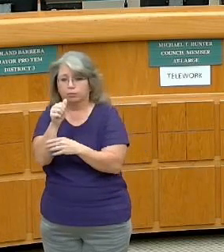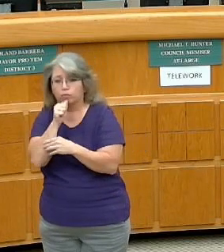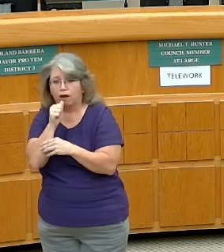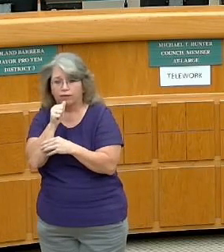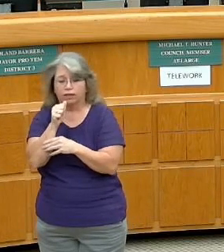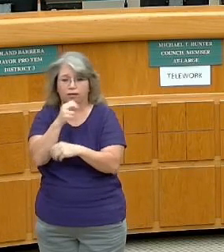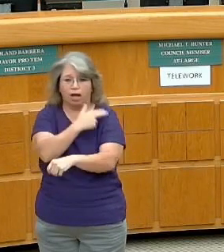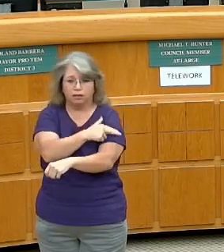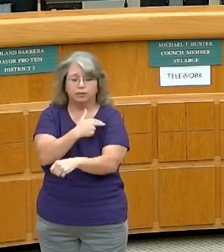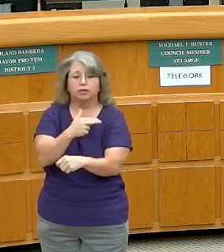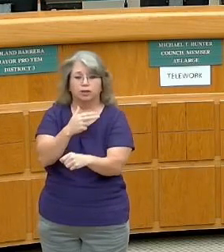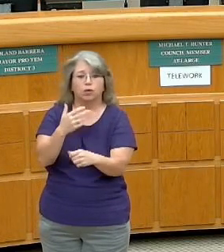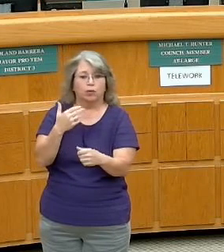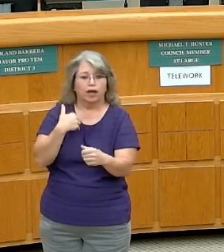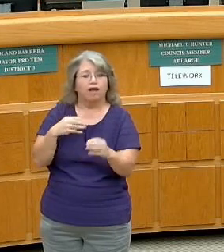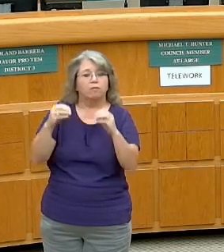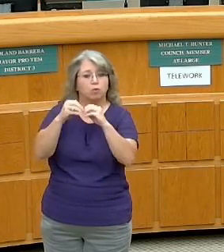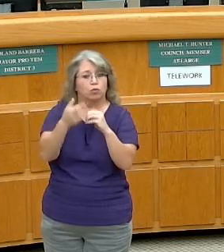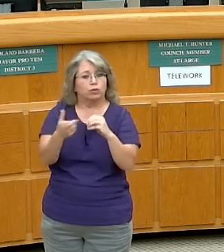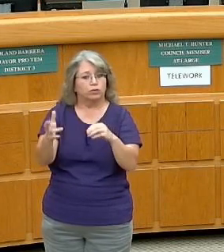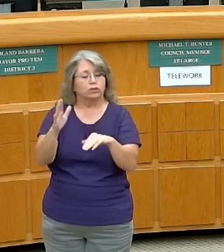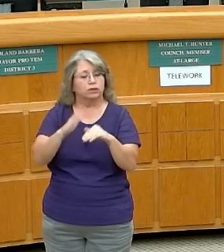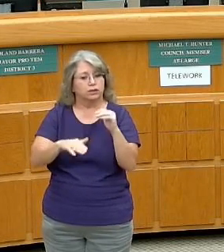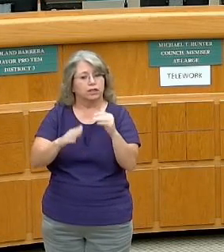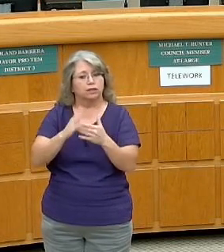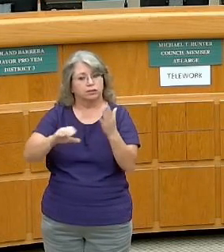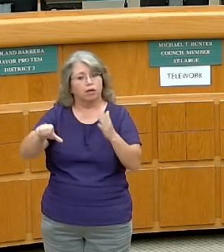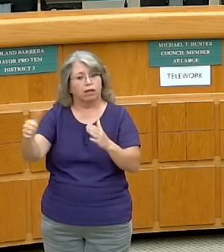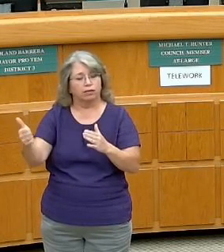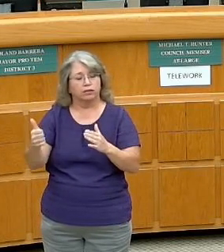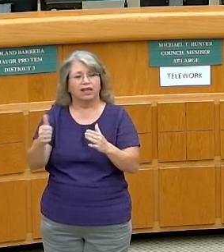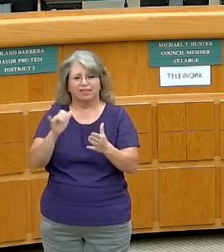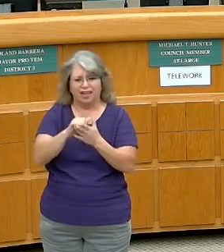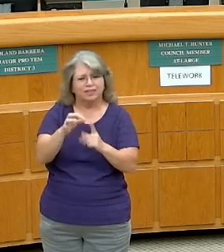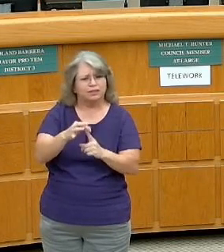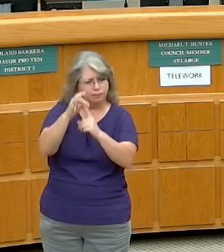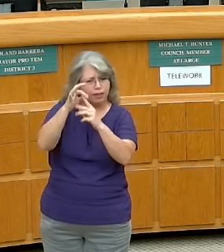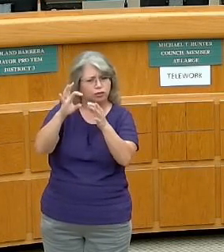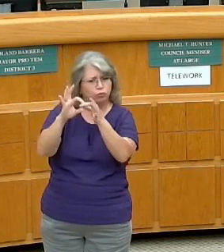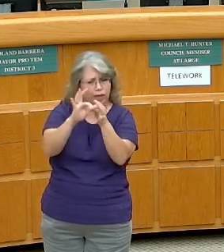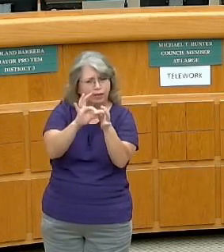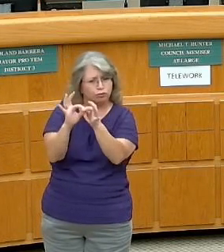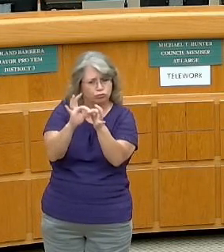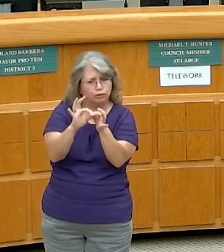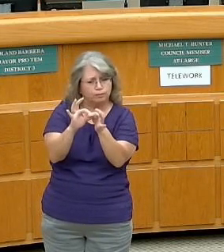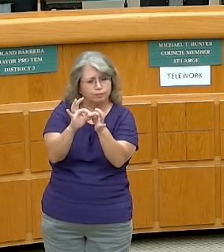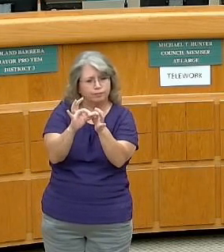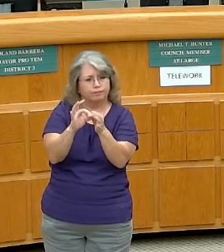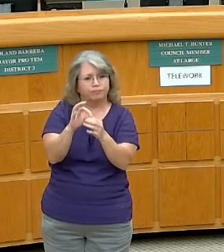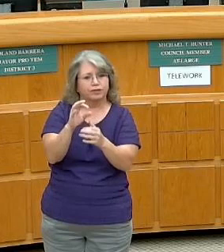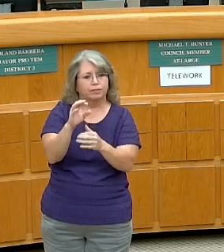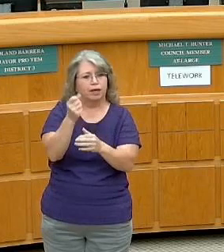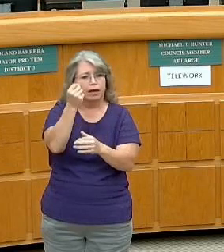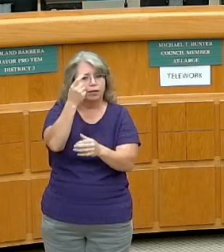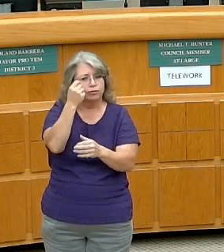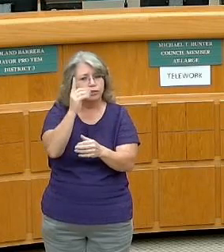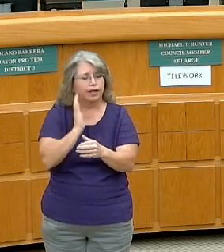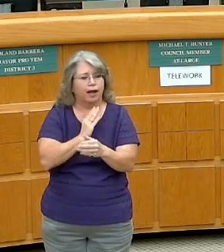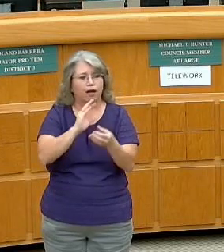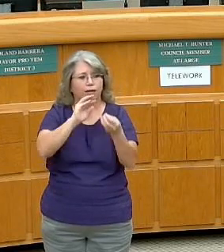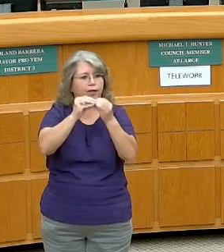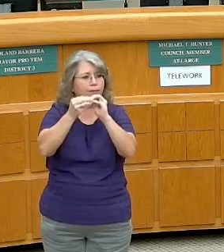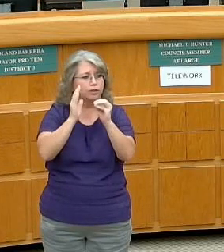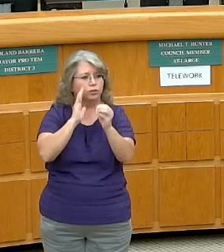situated like ourselves. So you just have a very special relationship, and it's not so many, those numbers are going to change every single day.